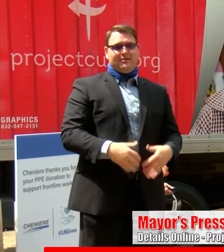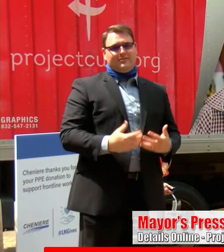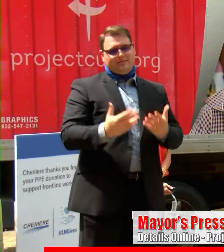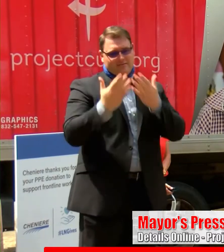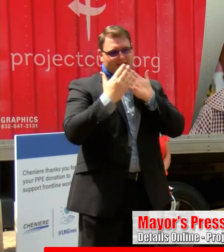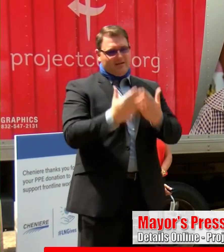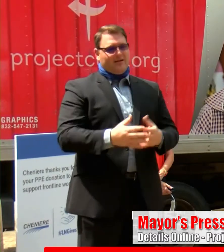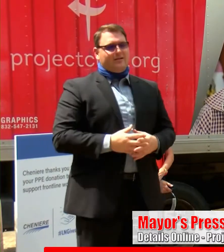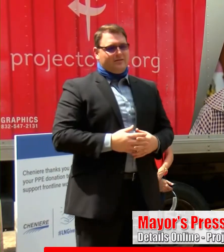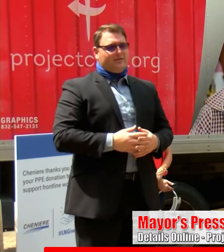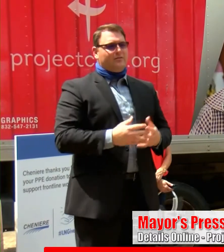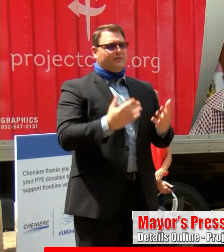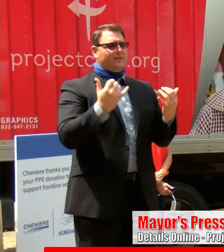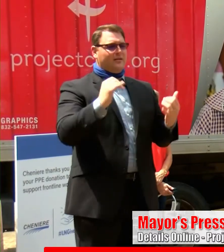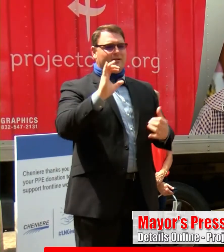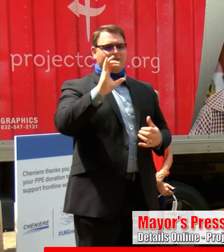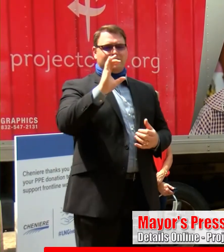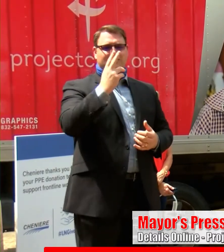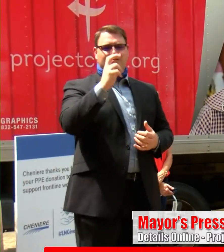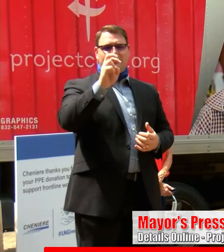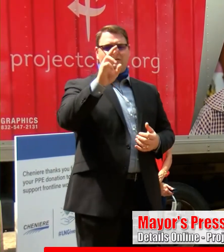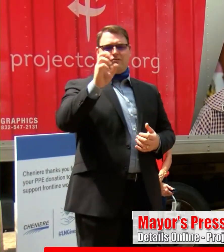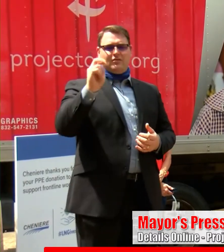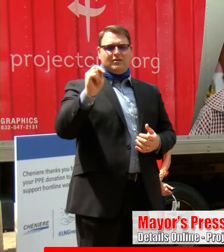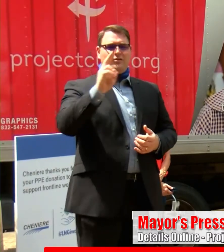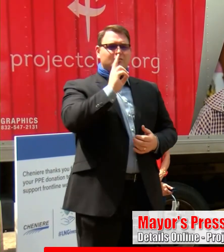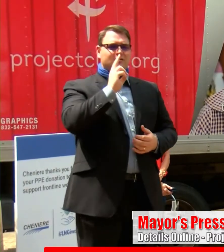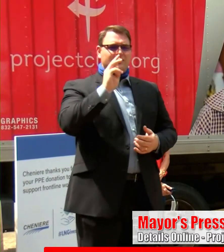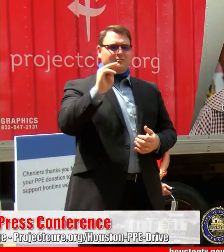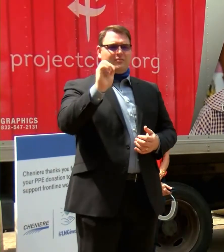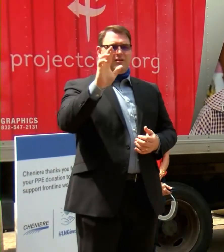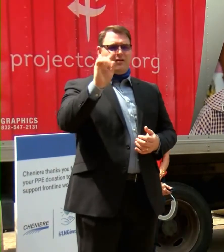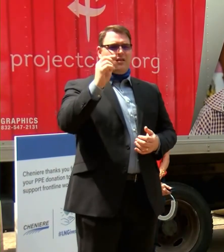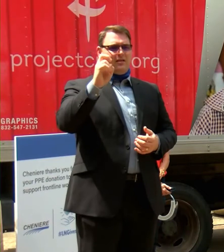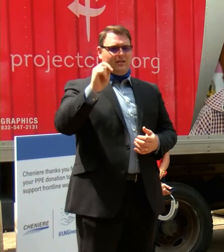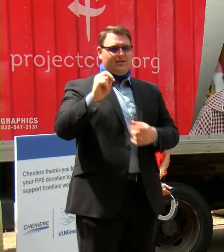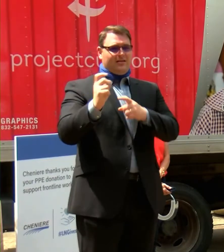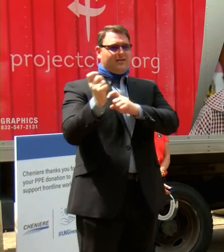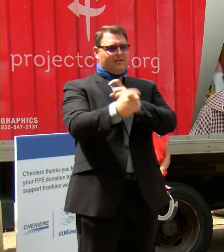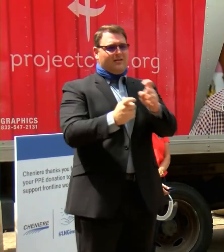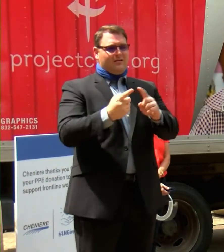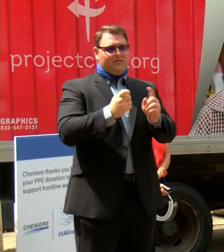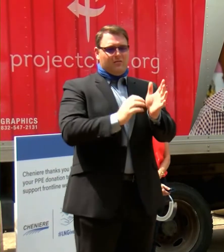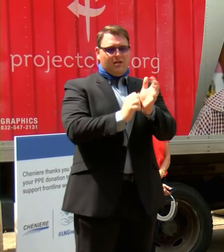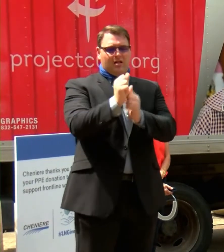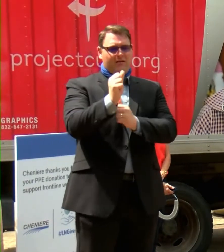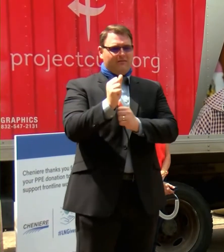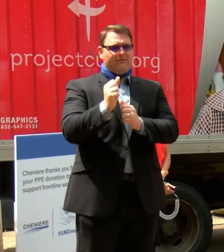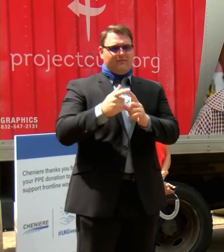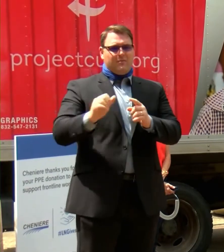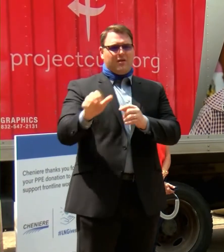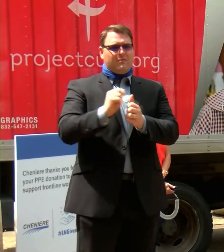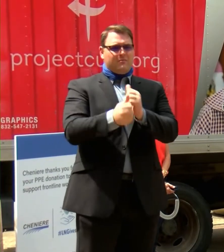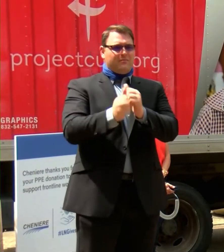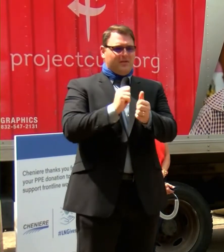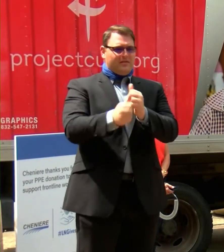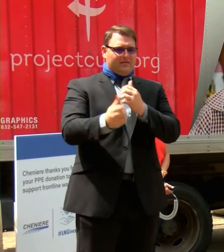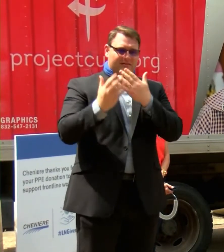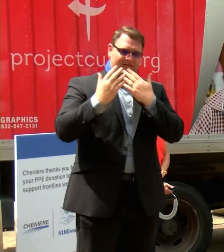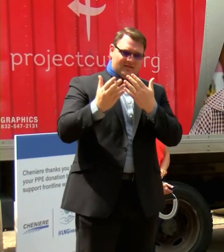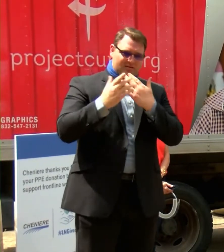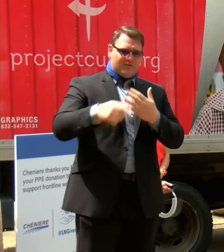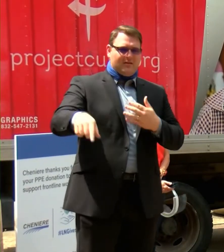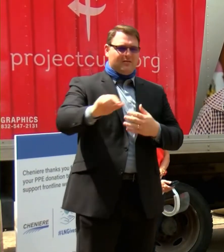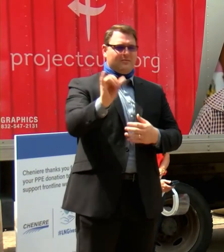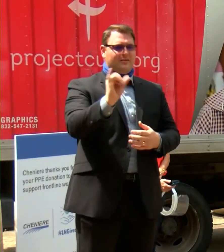Chevron, the marathon, Houston Chevron Marathon, for donating all of their gloves from the marathon. Thank them so